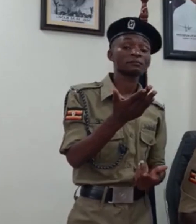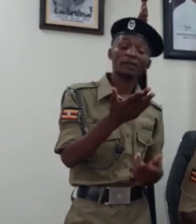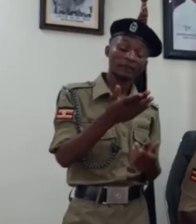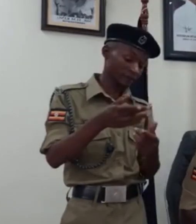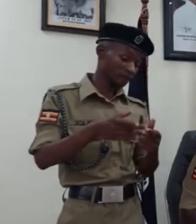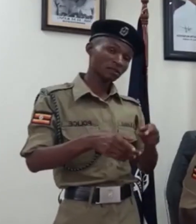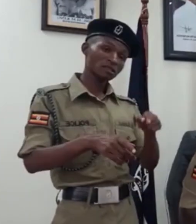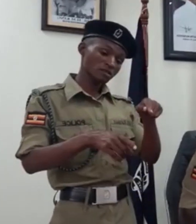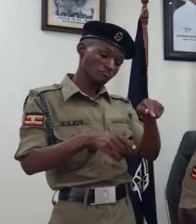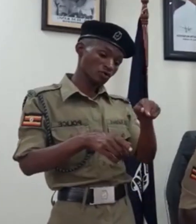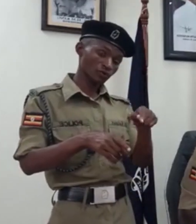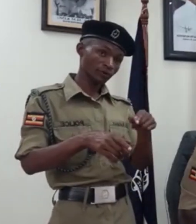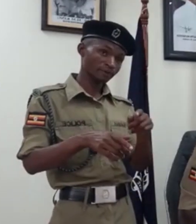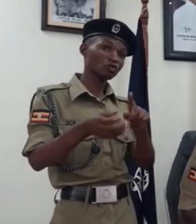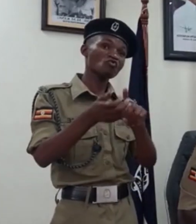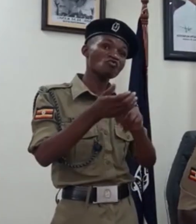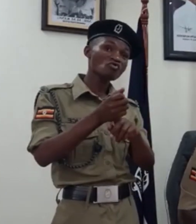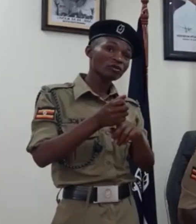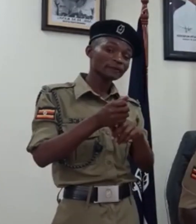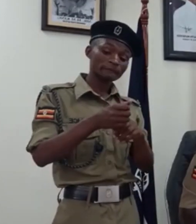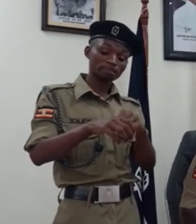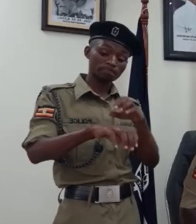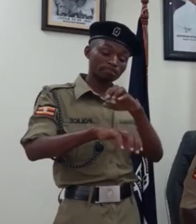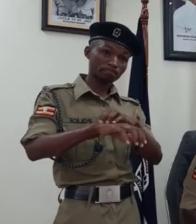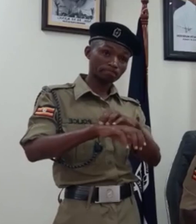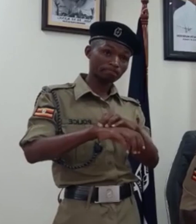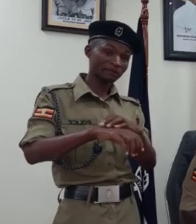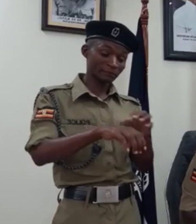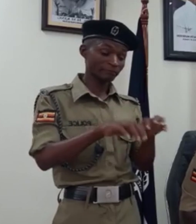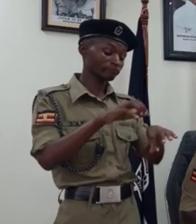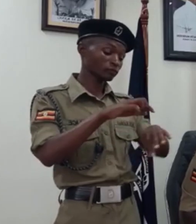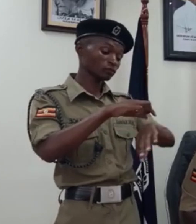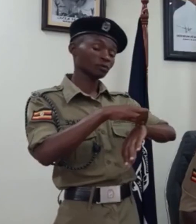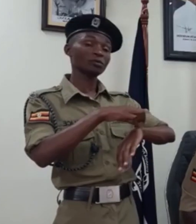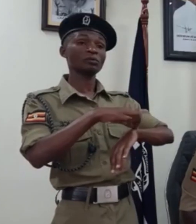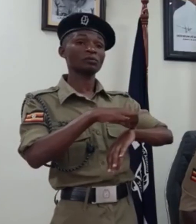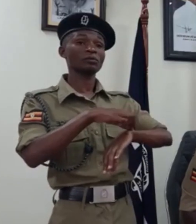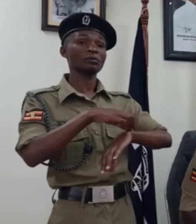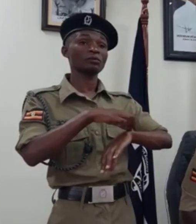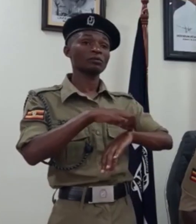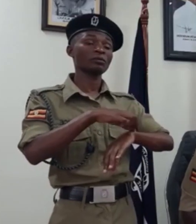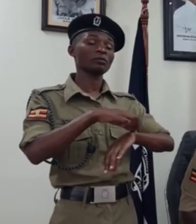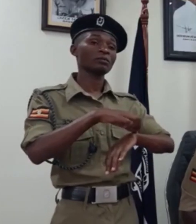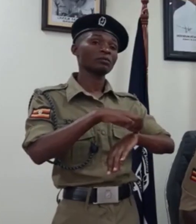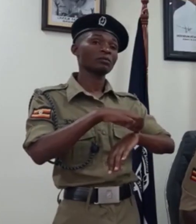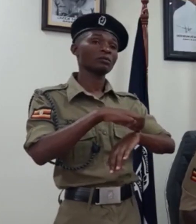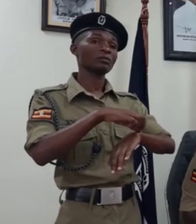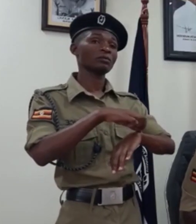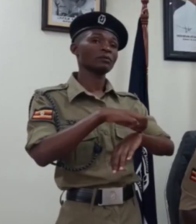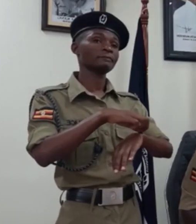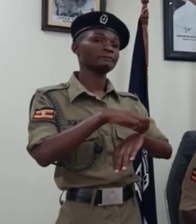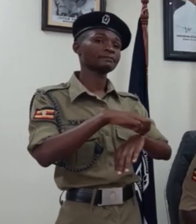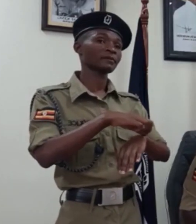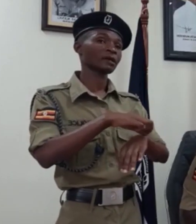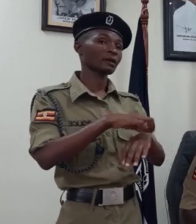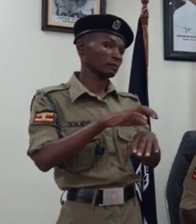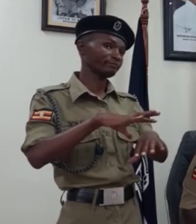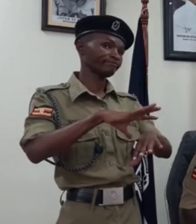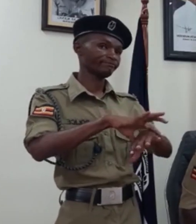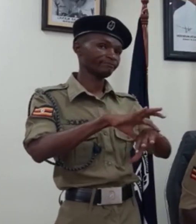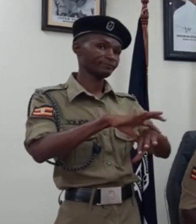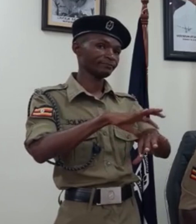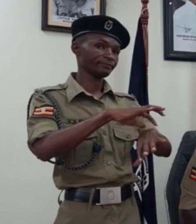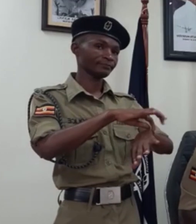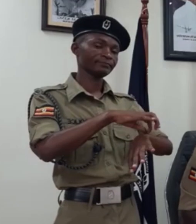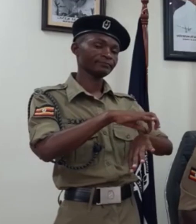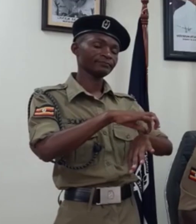Abakugu mu kwekebejja basobodde okuzuula nti omugenzi yafuna